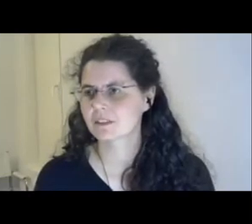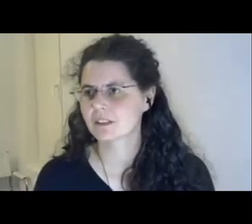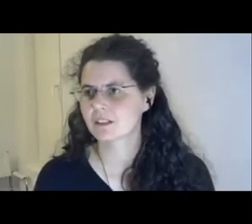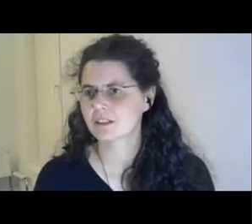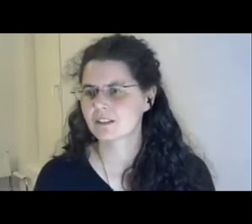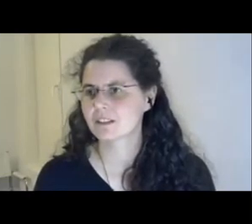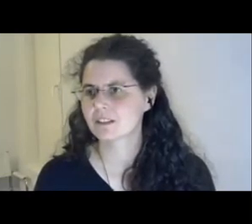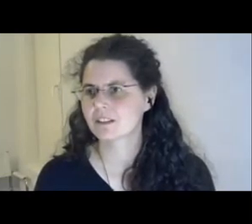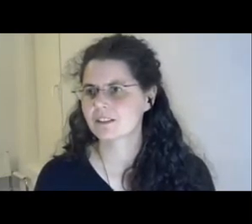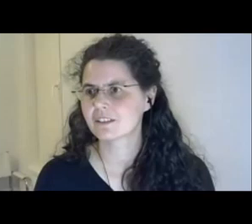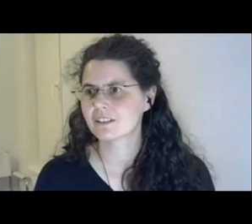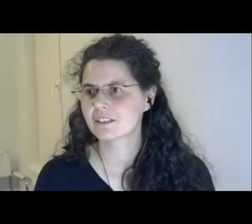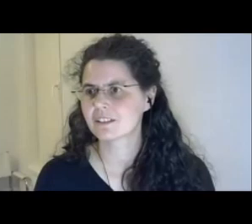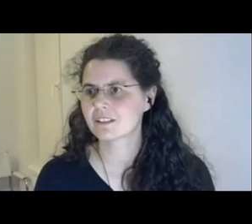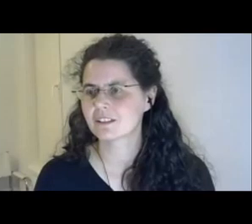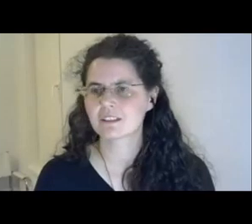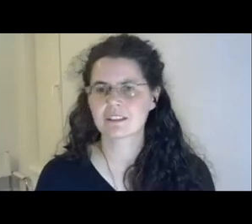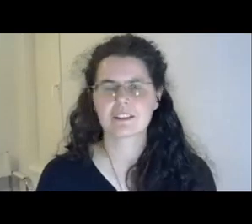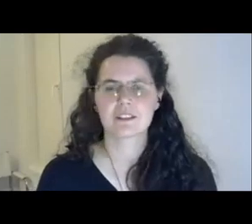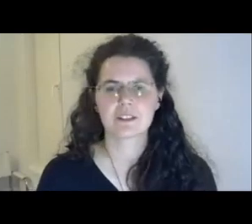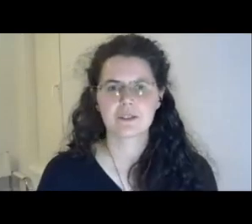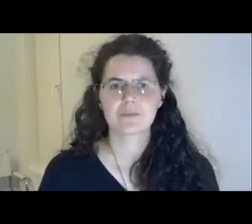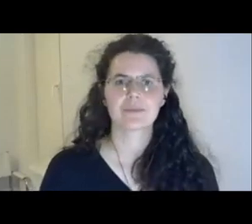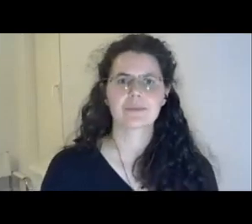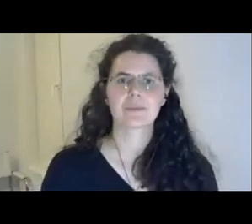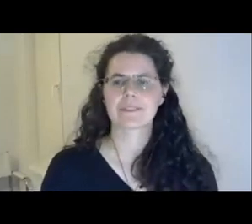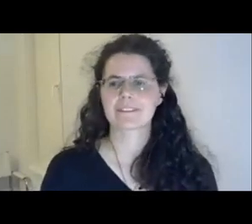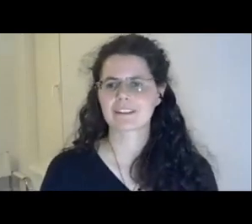I was just raising my hand in order to be transferred